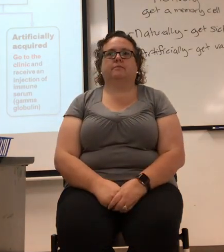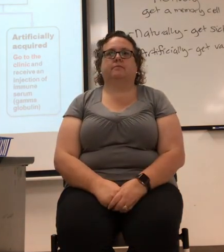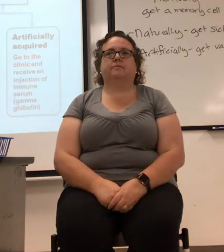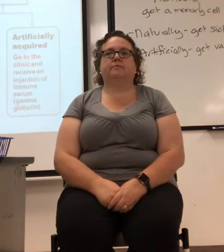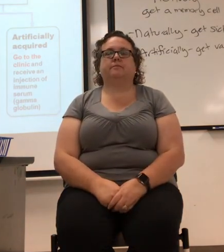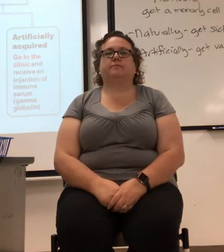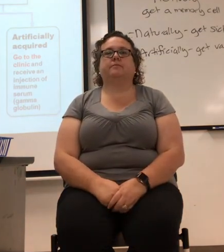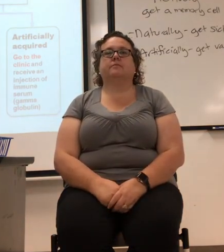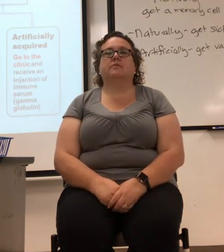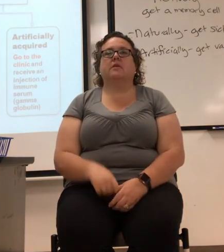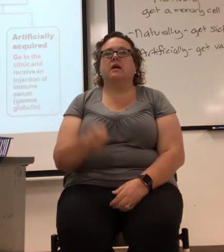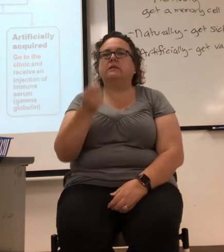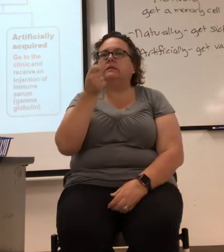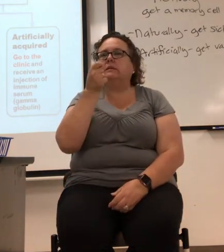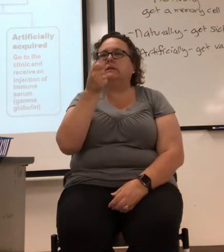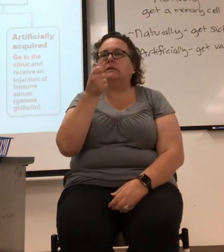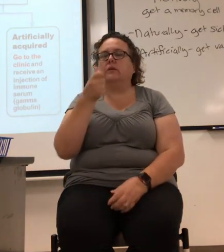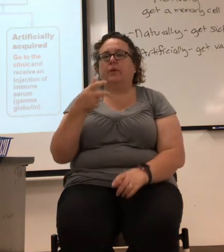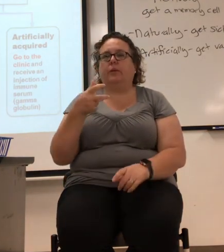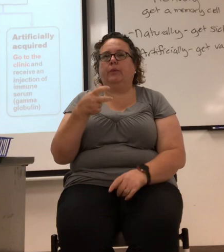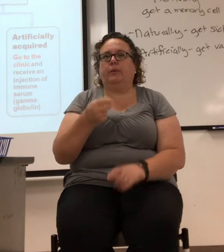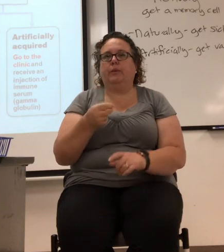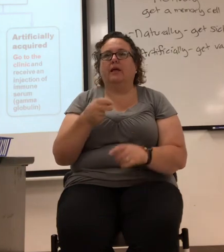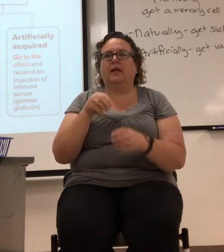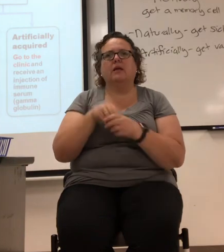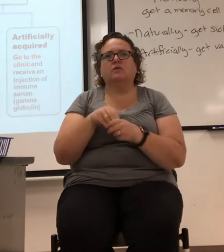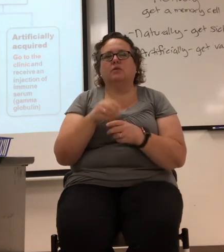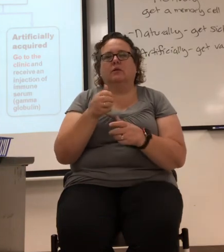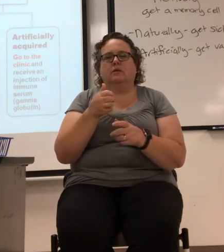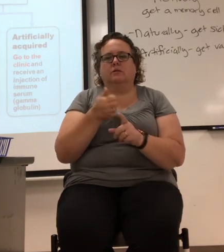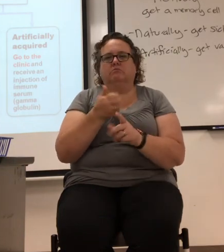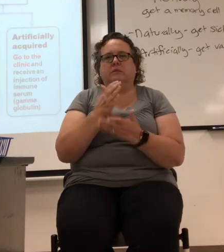And inject a small amount in an animal, okay?